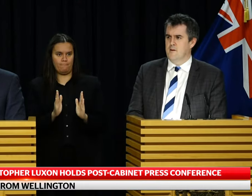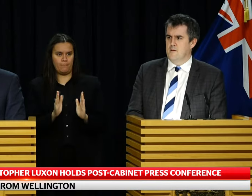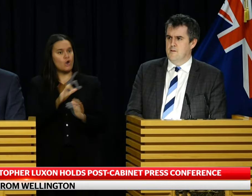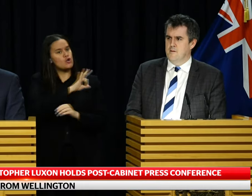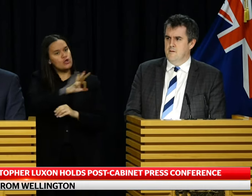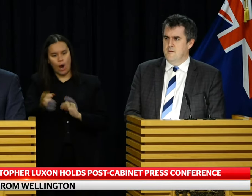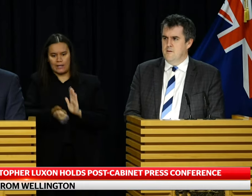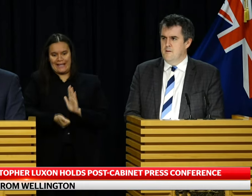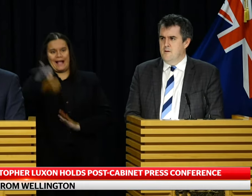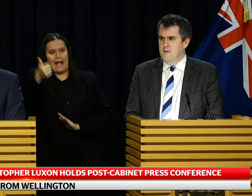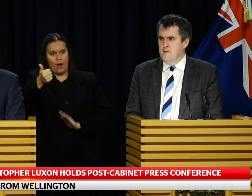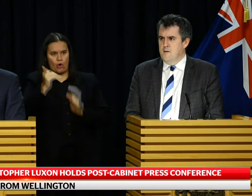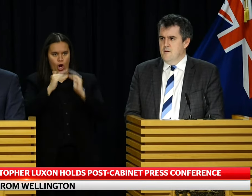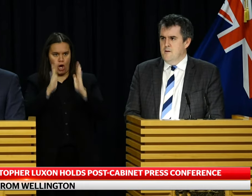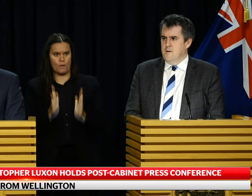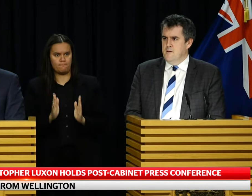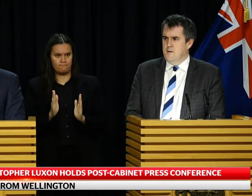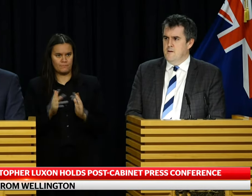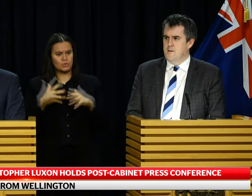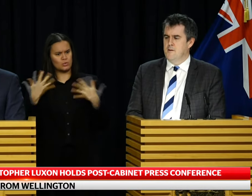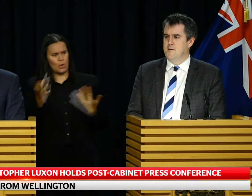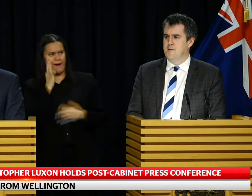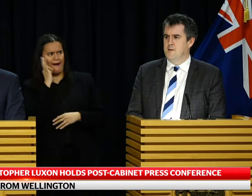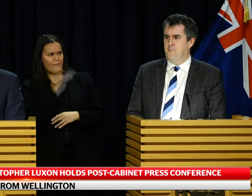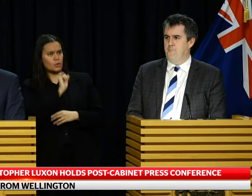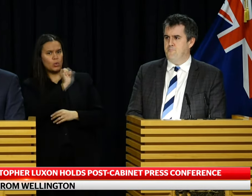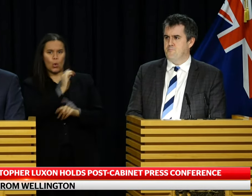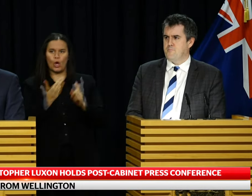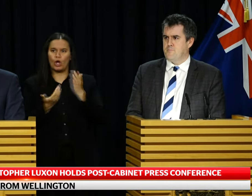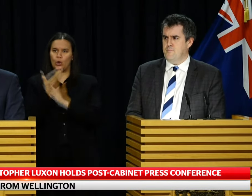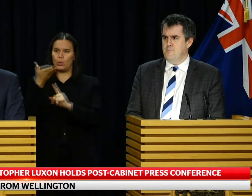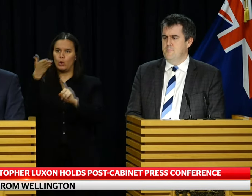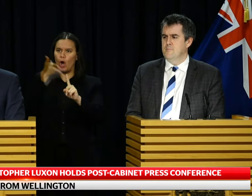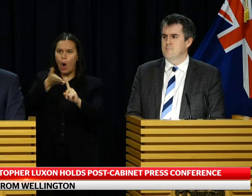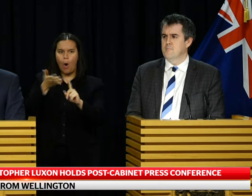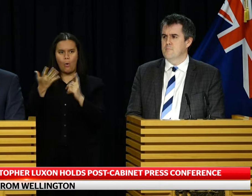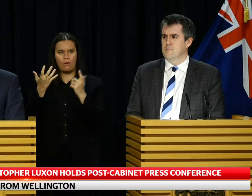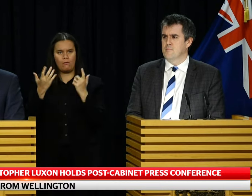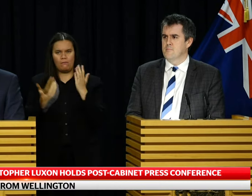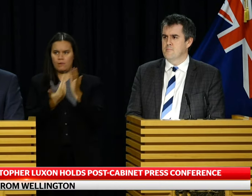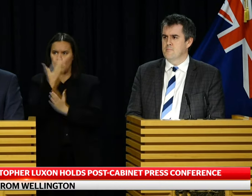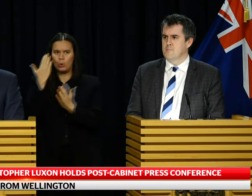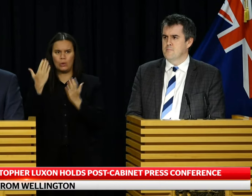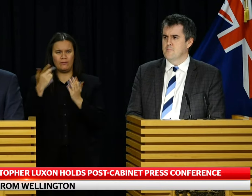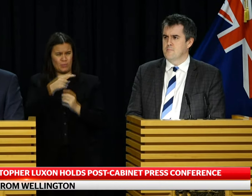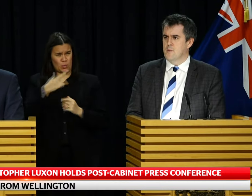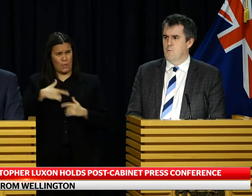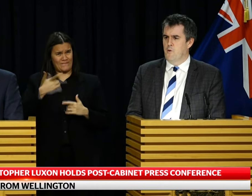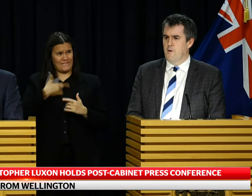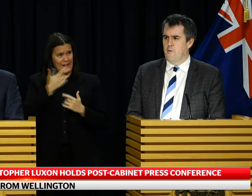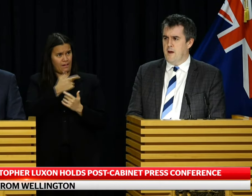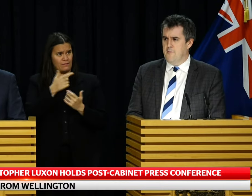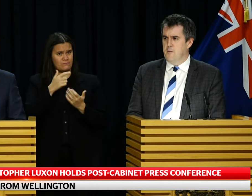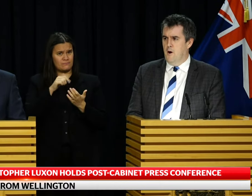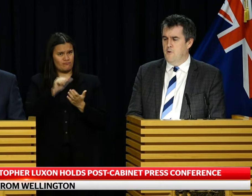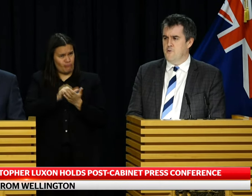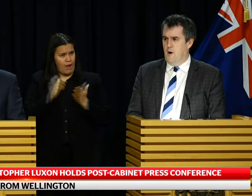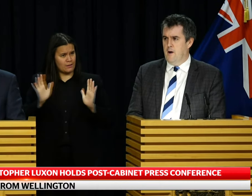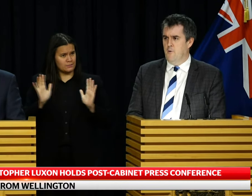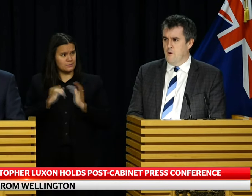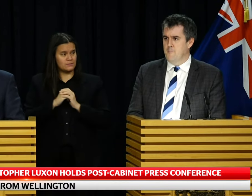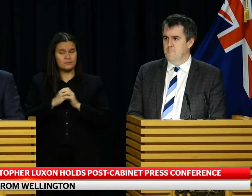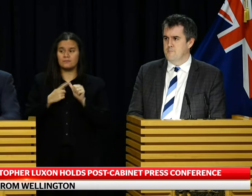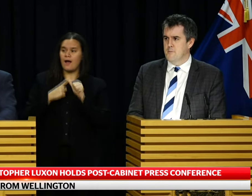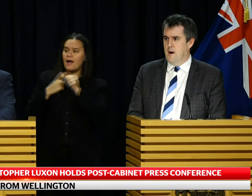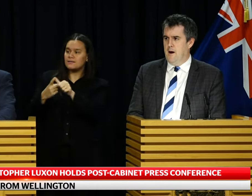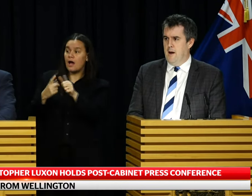there and the message that you're sending in these new targets and what you want them to do and whether they're actually open for that? Well, the government owns